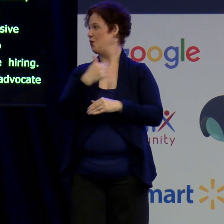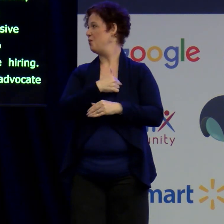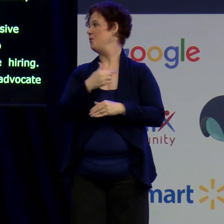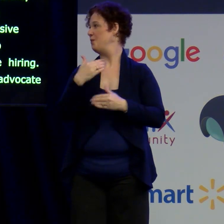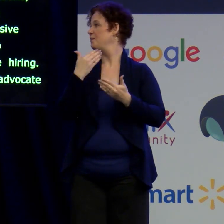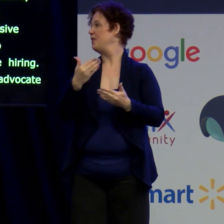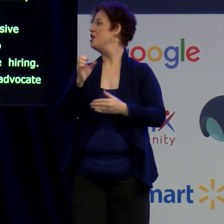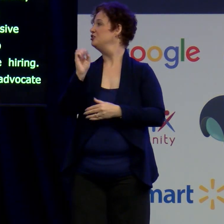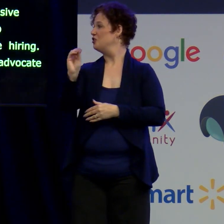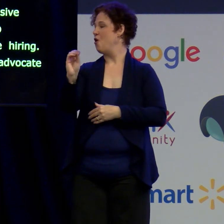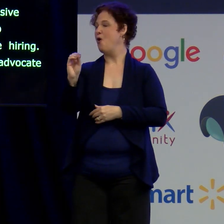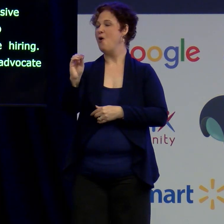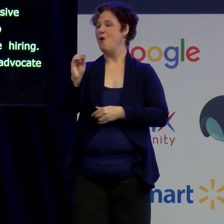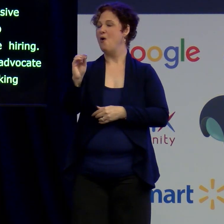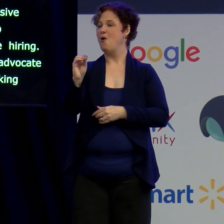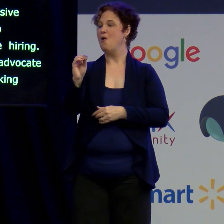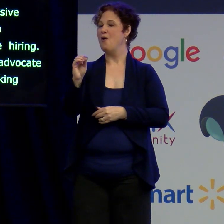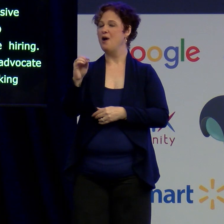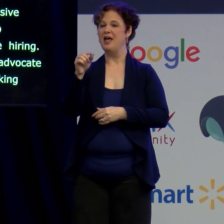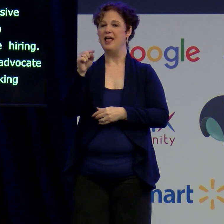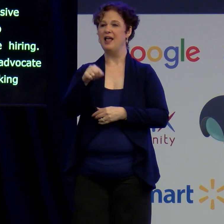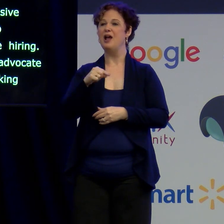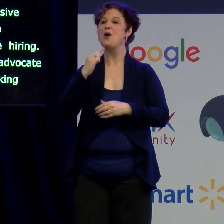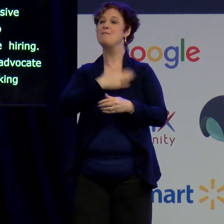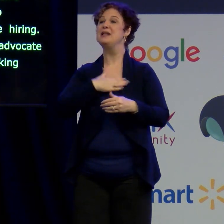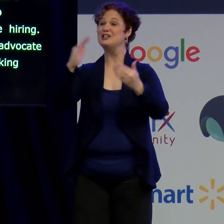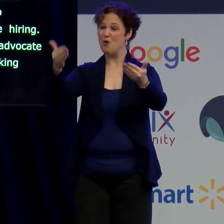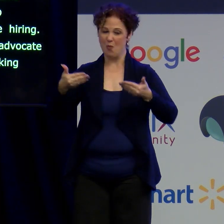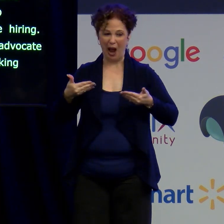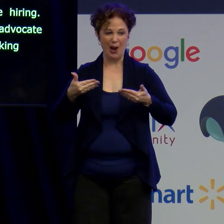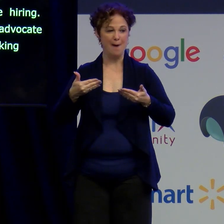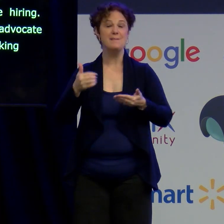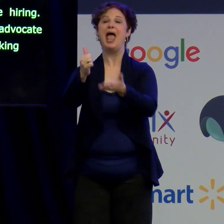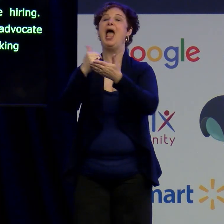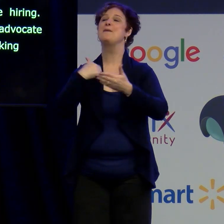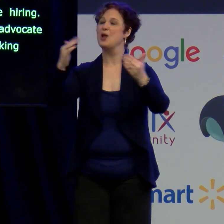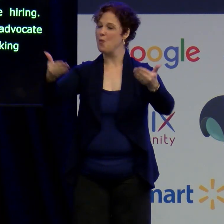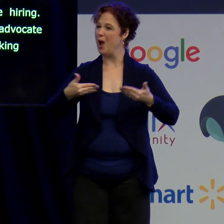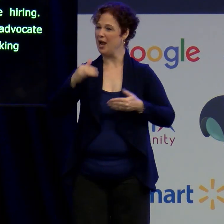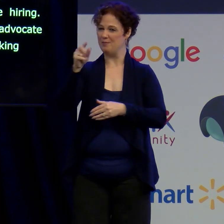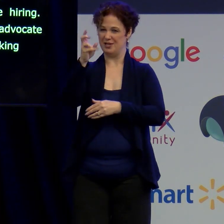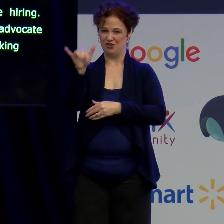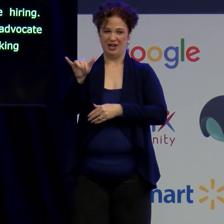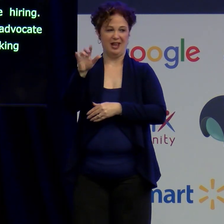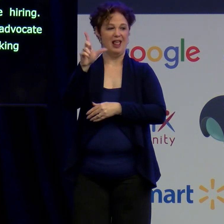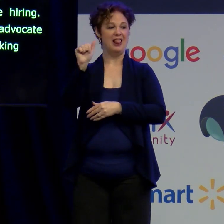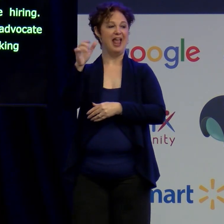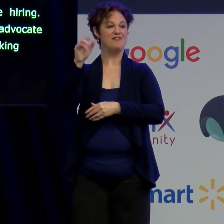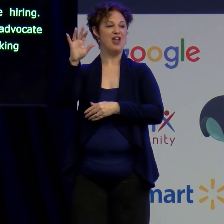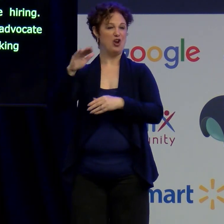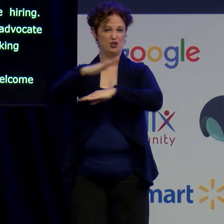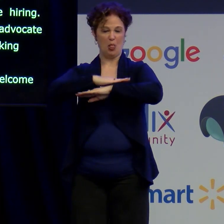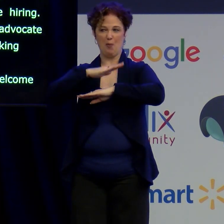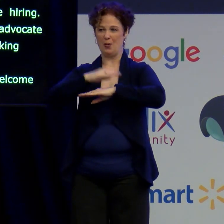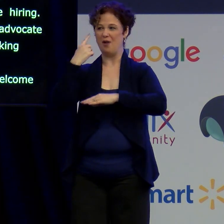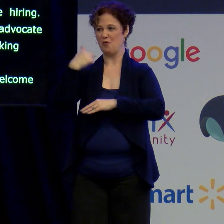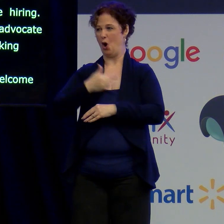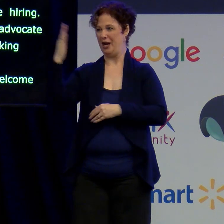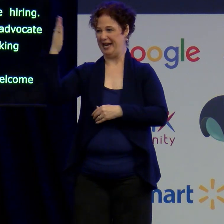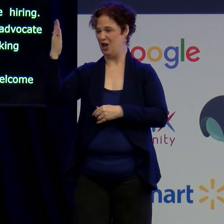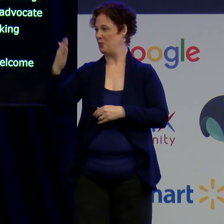So please help me welcome Jenny Lay-Flurrie at the podium for her